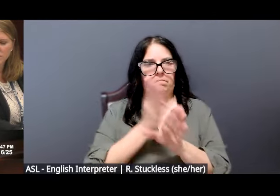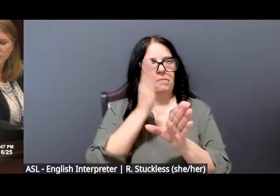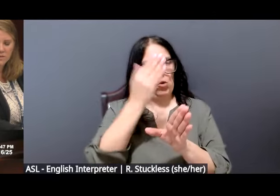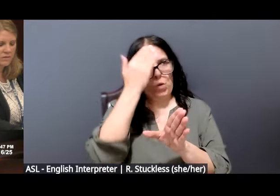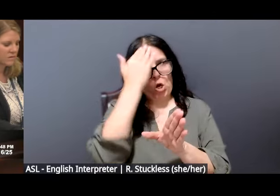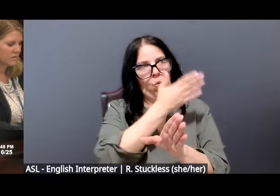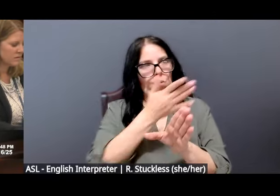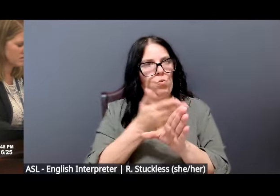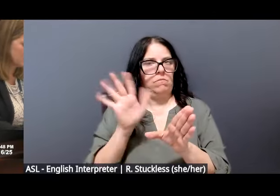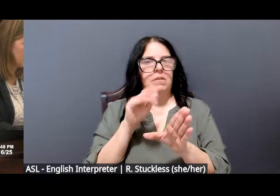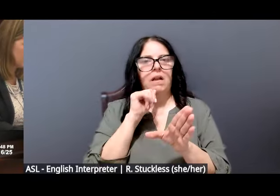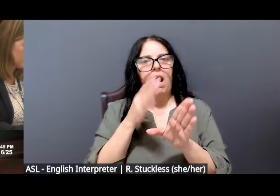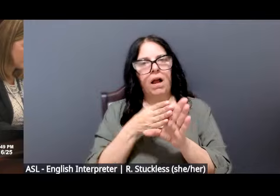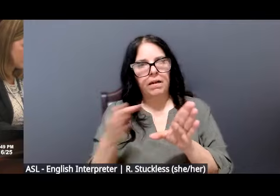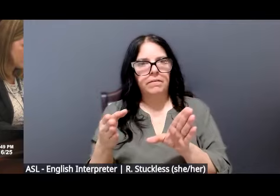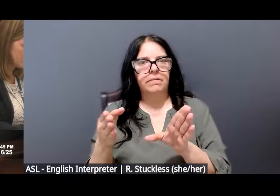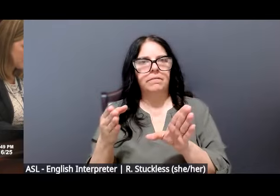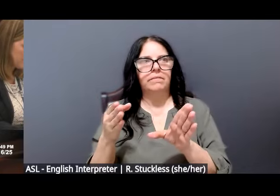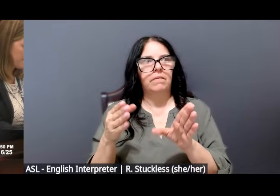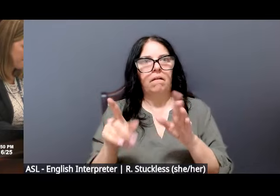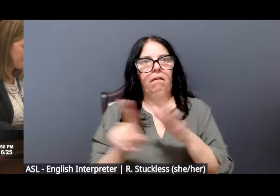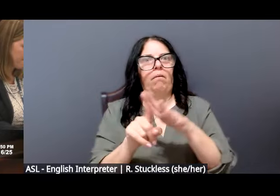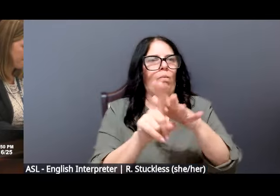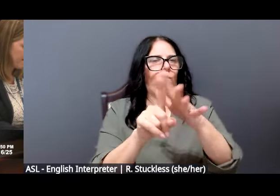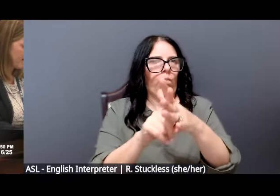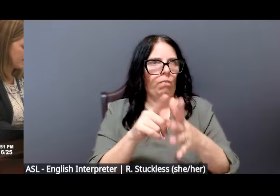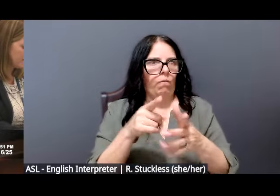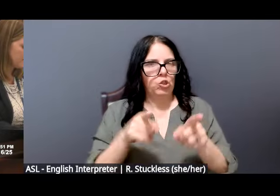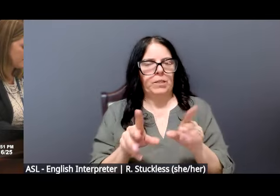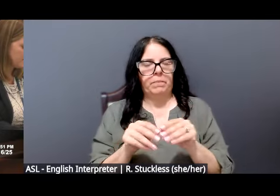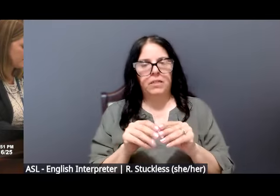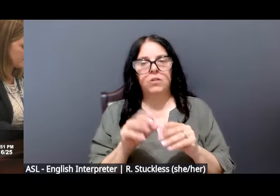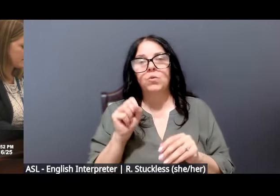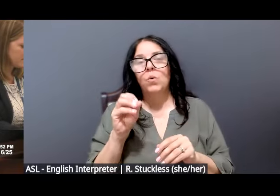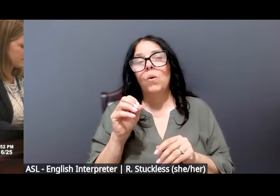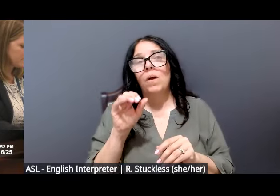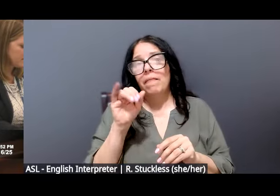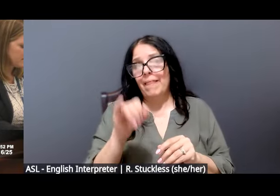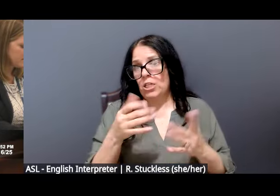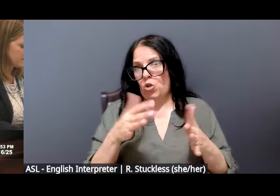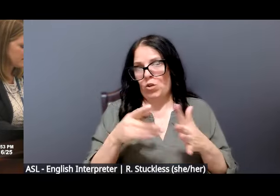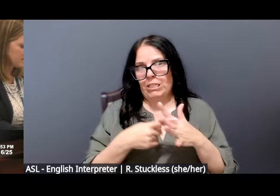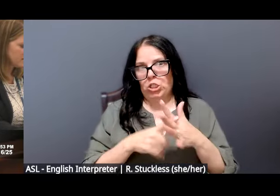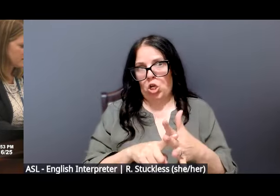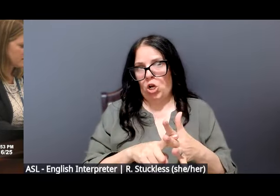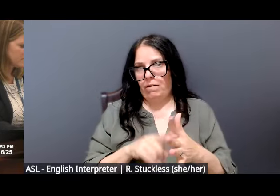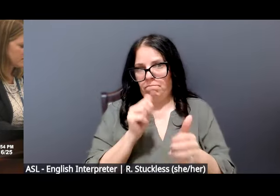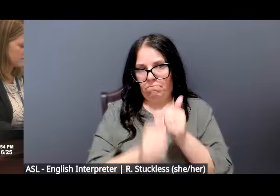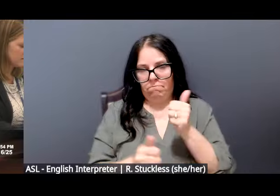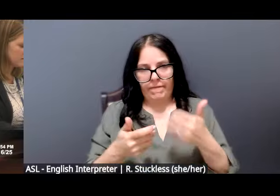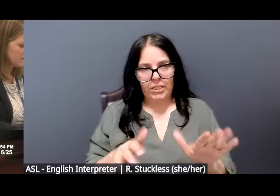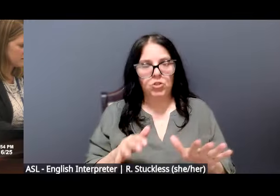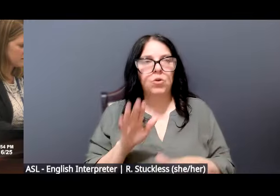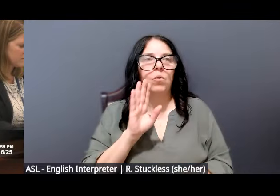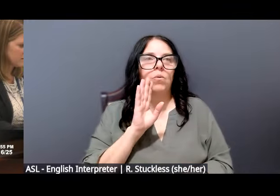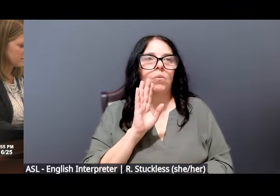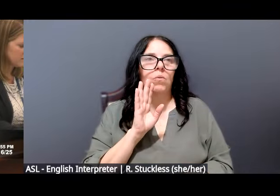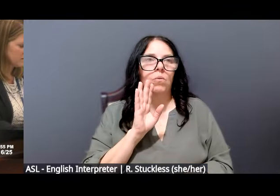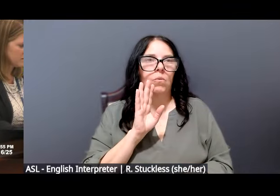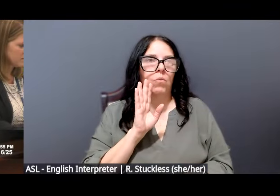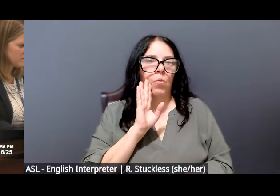we come to the board meeting. So like I said, those are in effect. They will and we'll put them